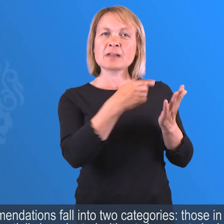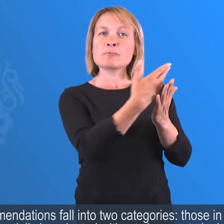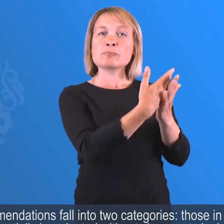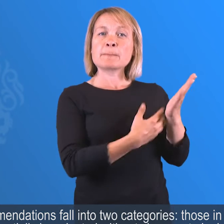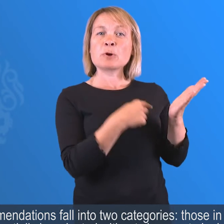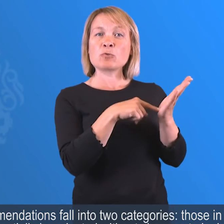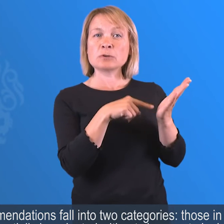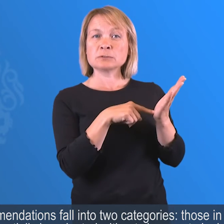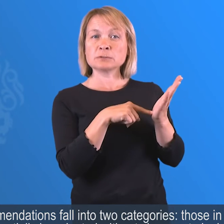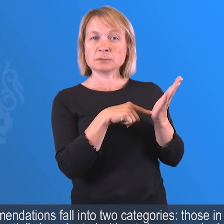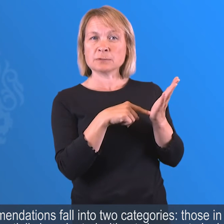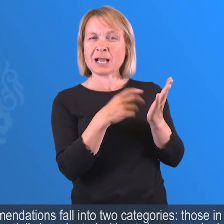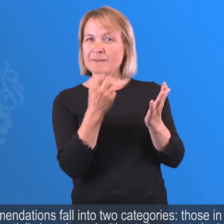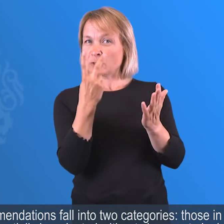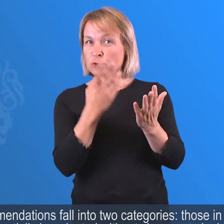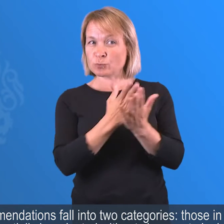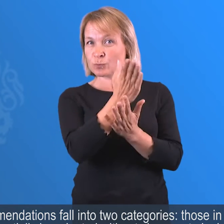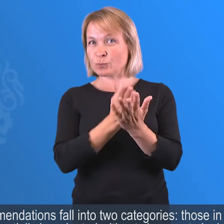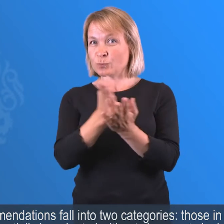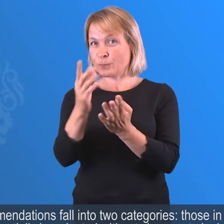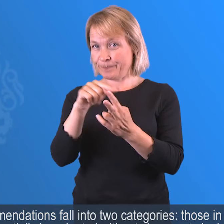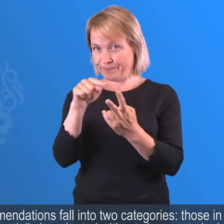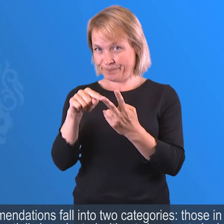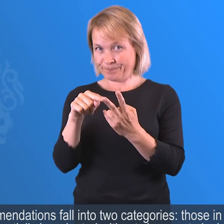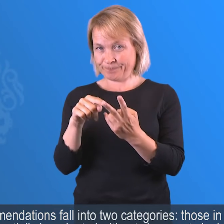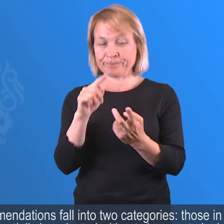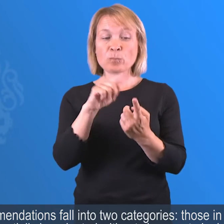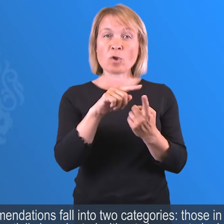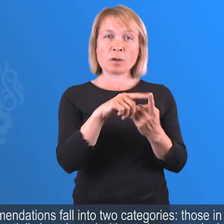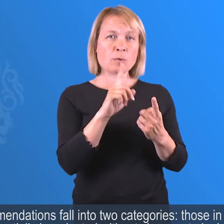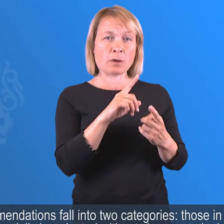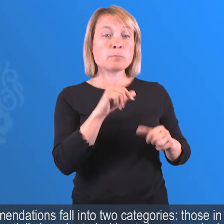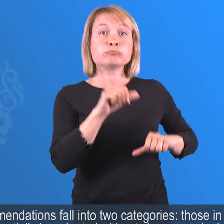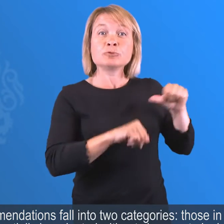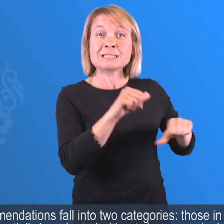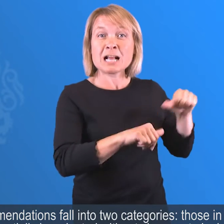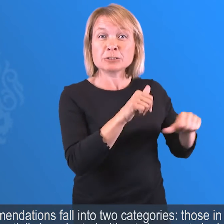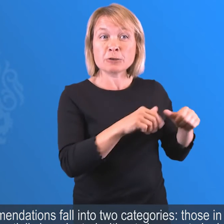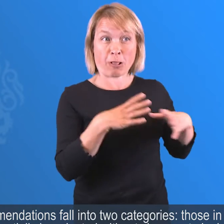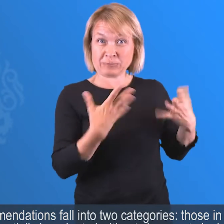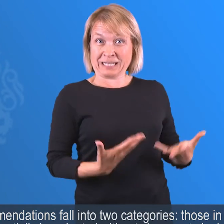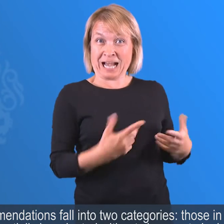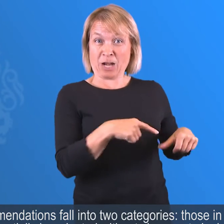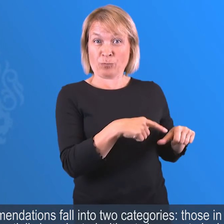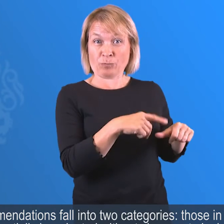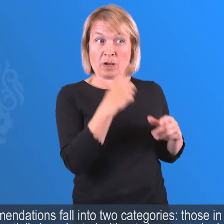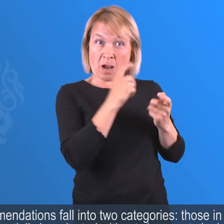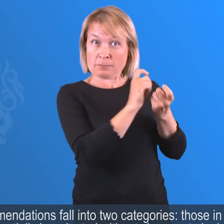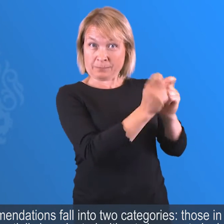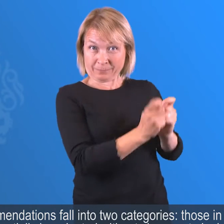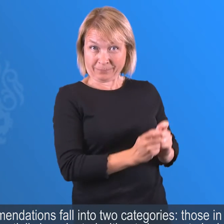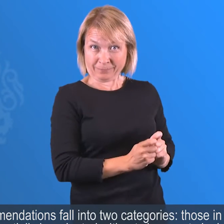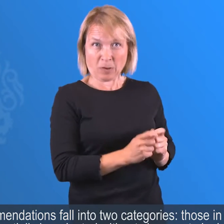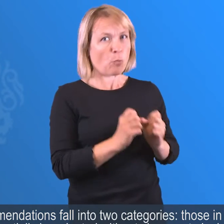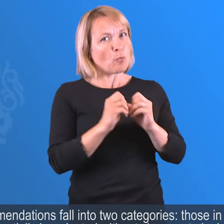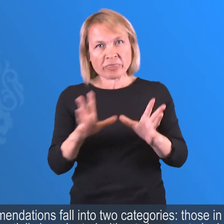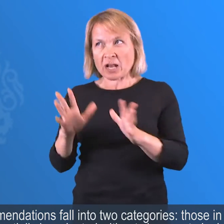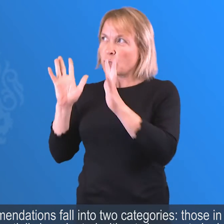The report's recommendations fall into two categories: those in which procedures can potentially be adapted without changes